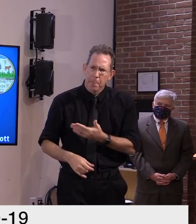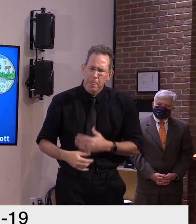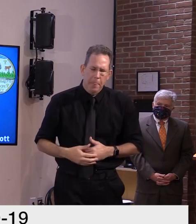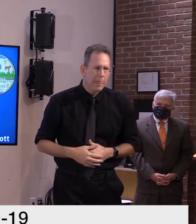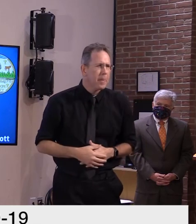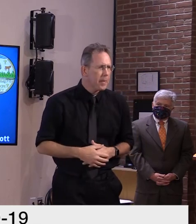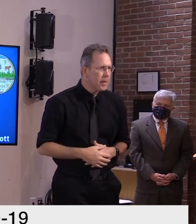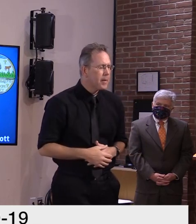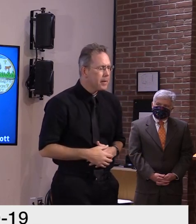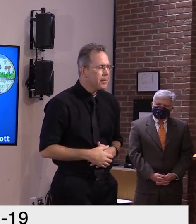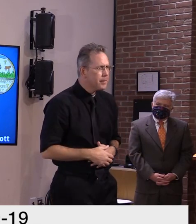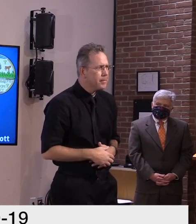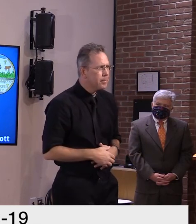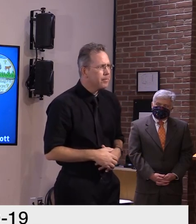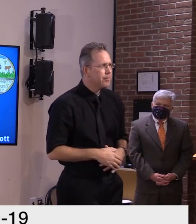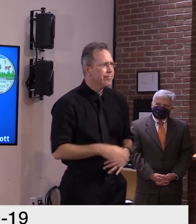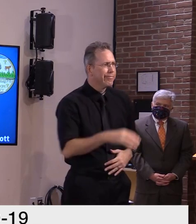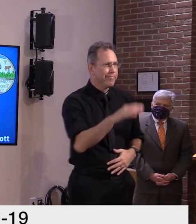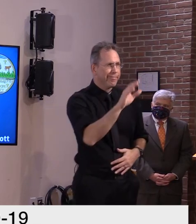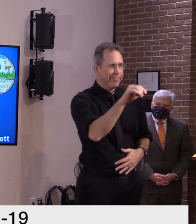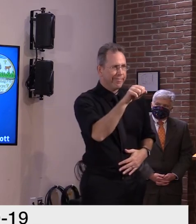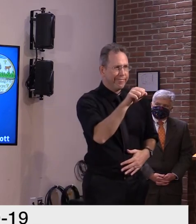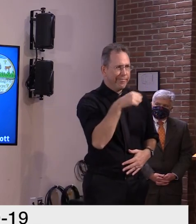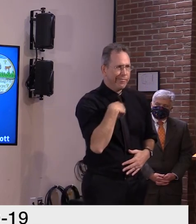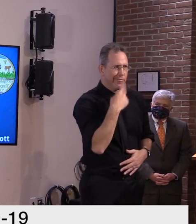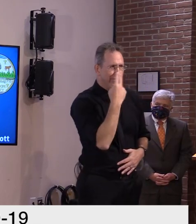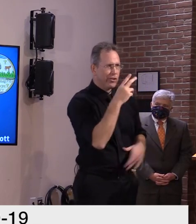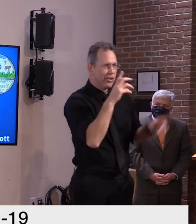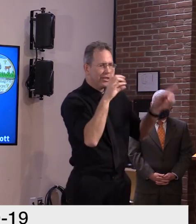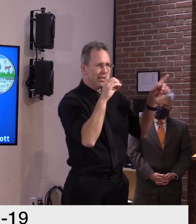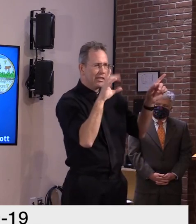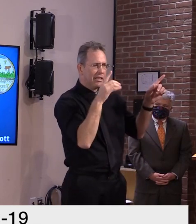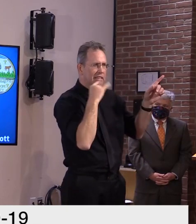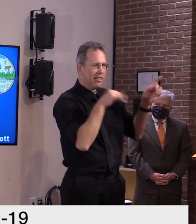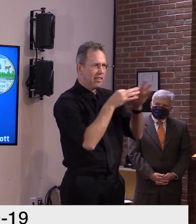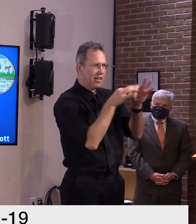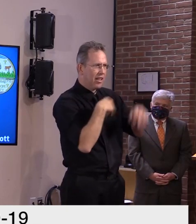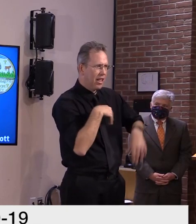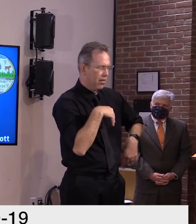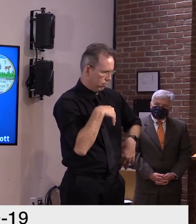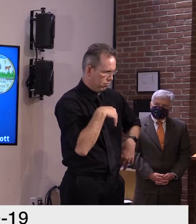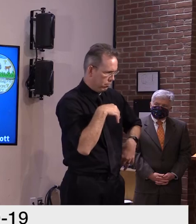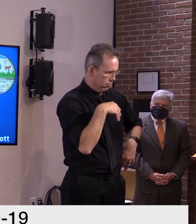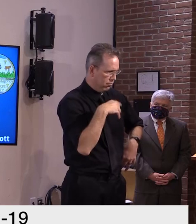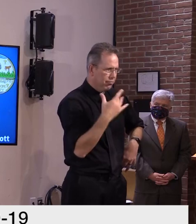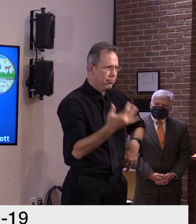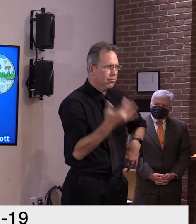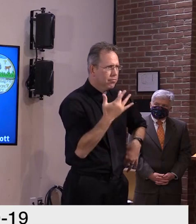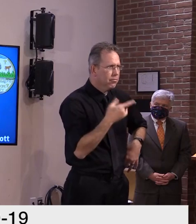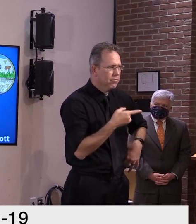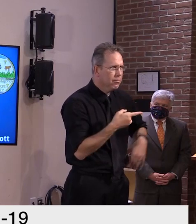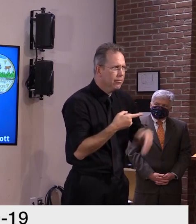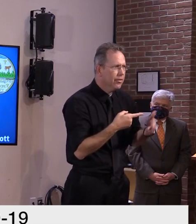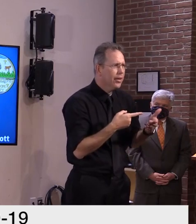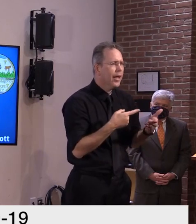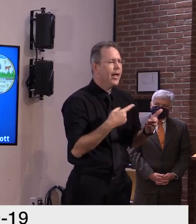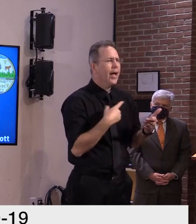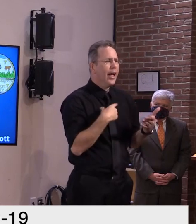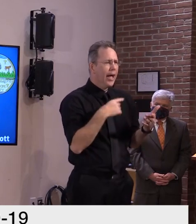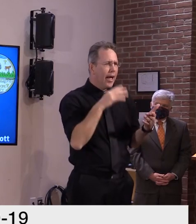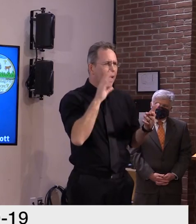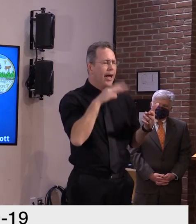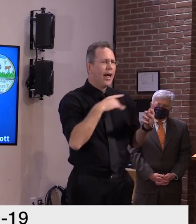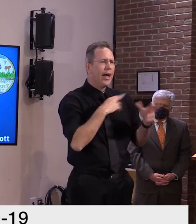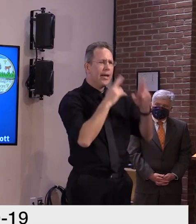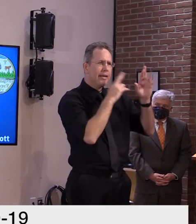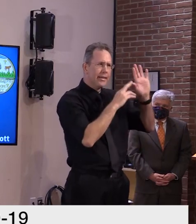little surprised at the CDC guidance, but they're trying to do the right thing for the majority of people, some of whom might not